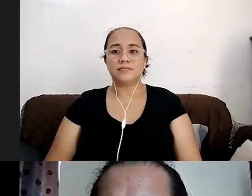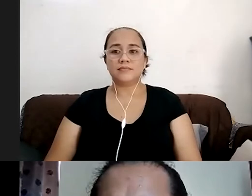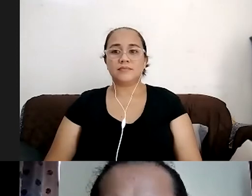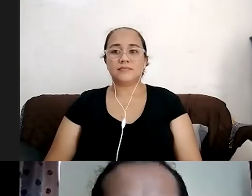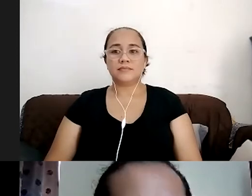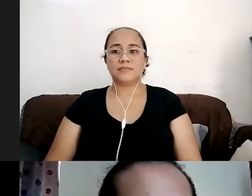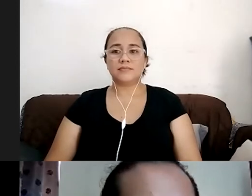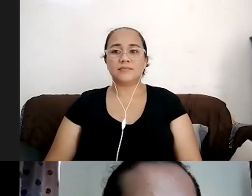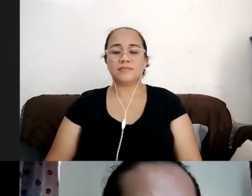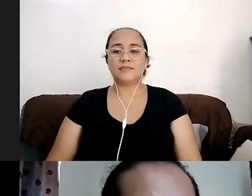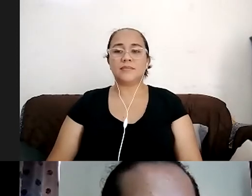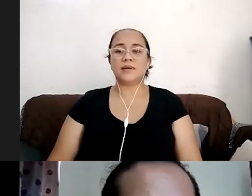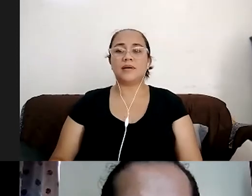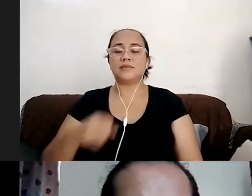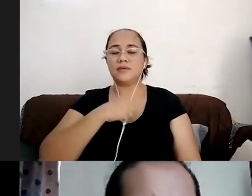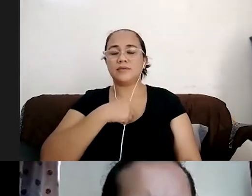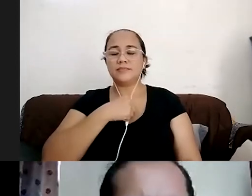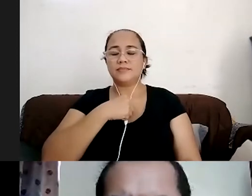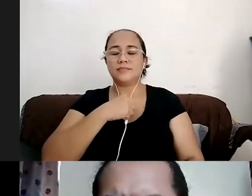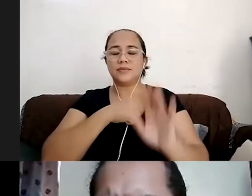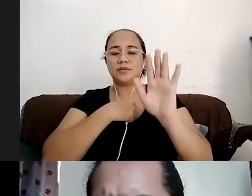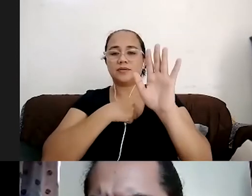the predicate, sorry. The